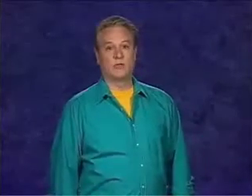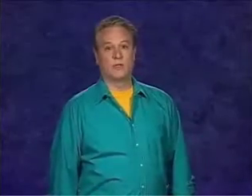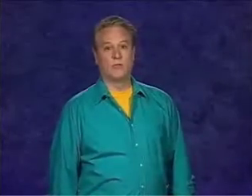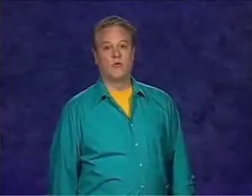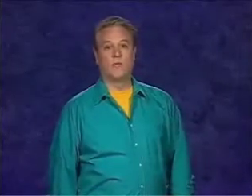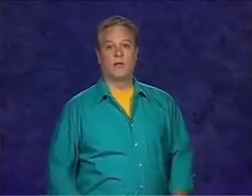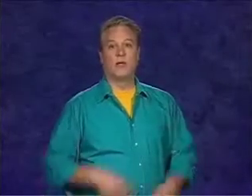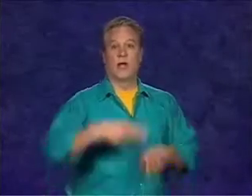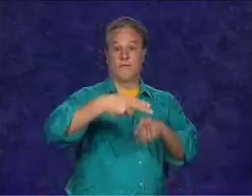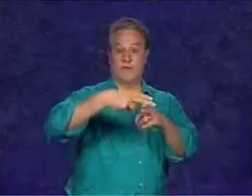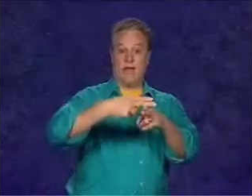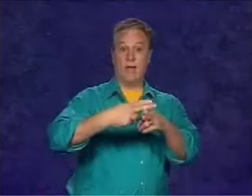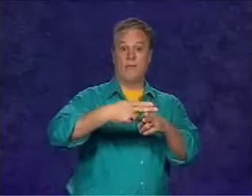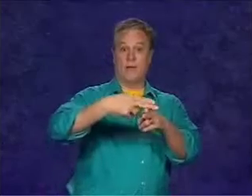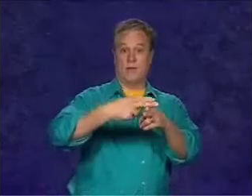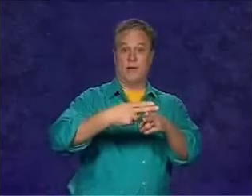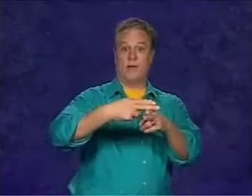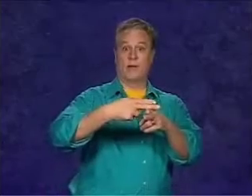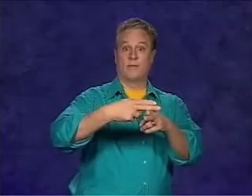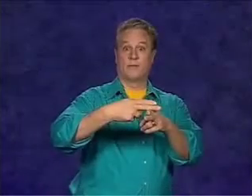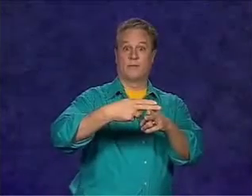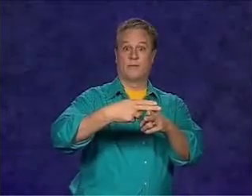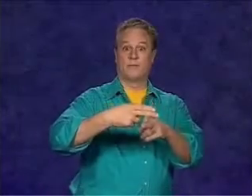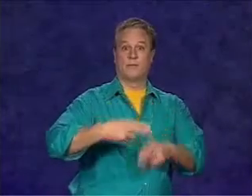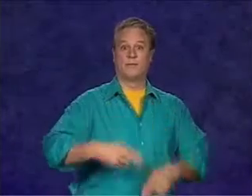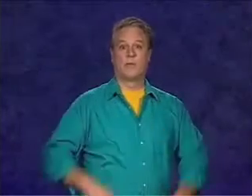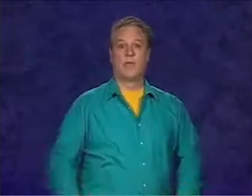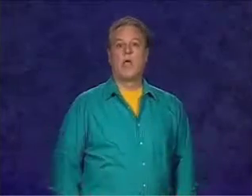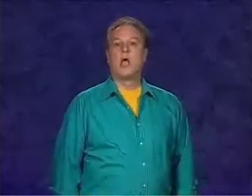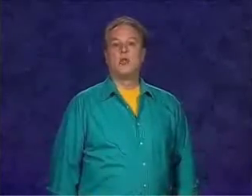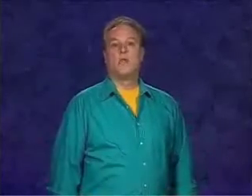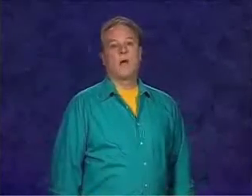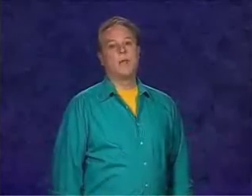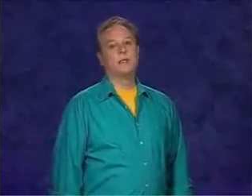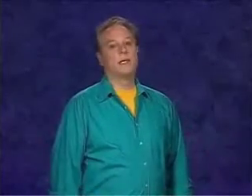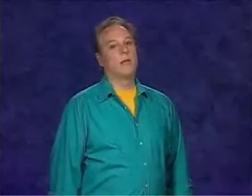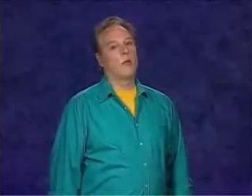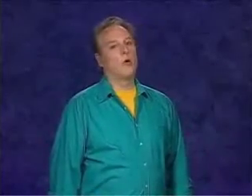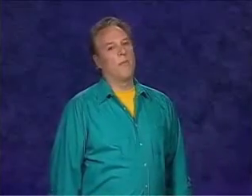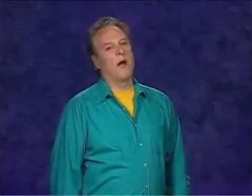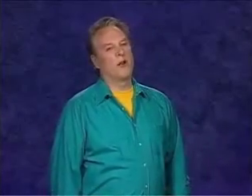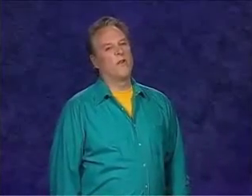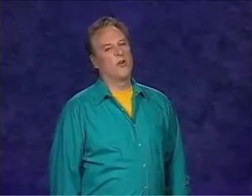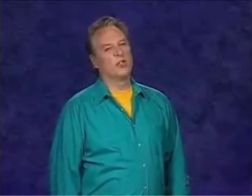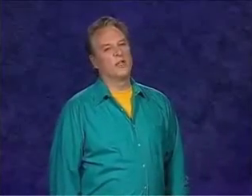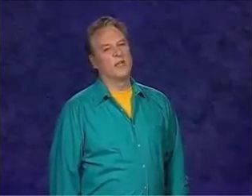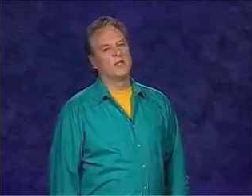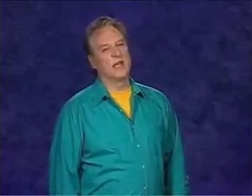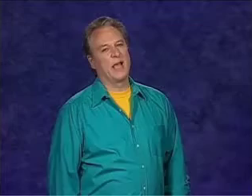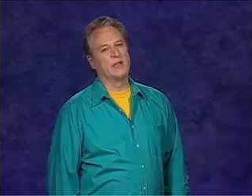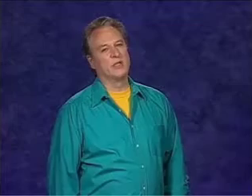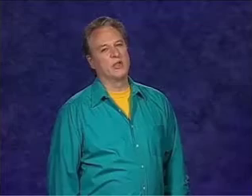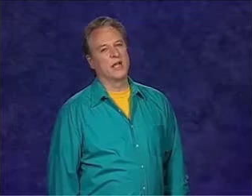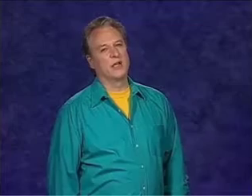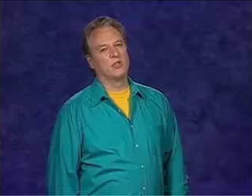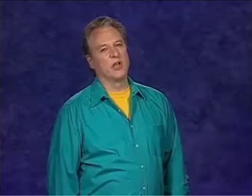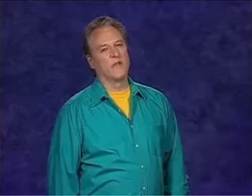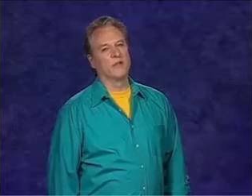the movement of that metal bar. You've probably seen a more modern version of these scales in your doctor's